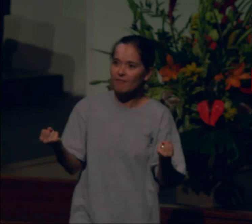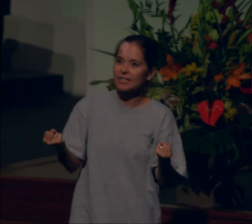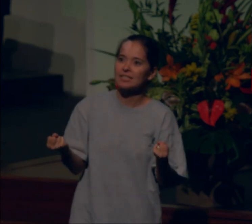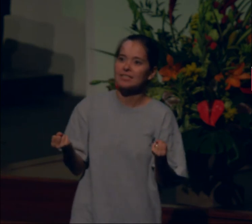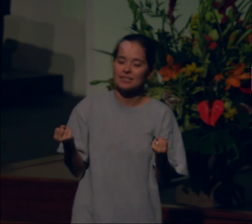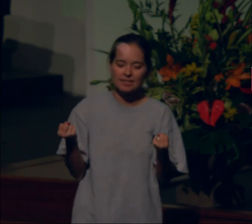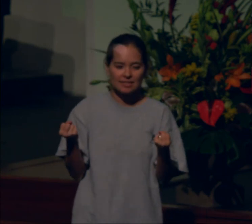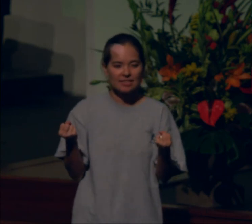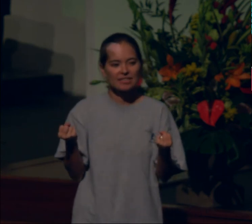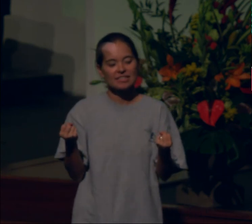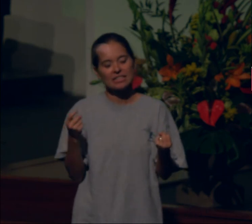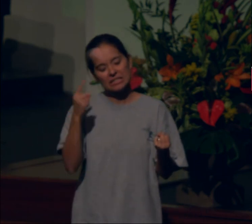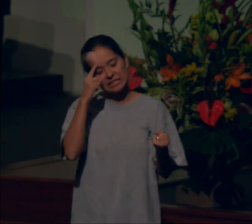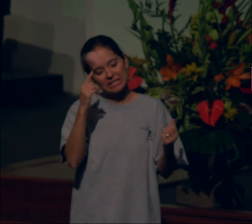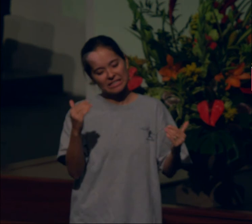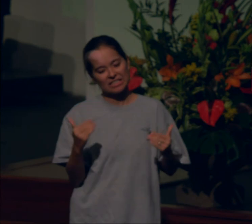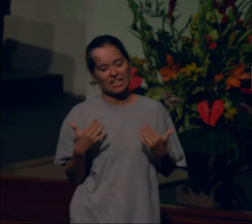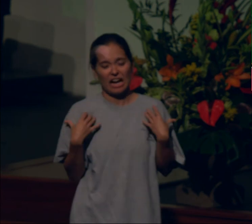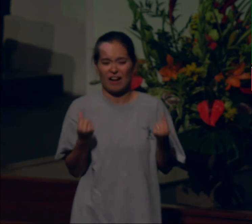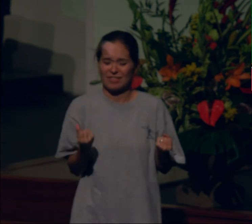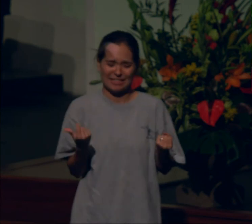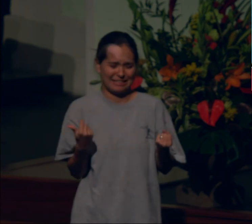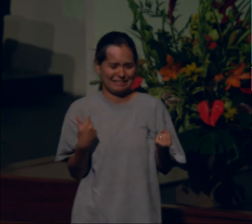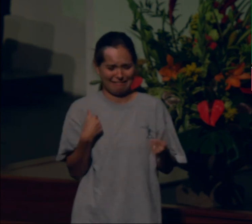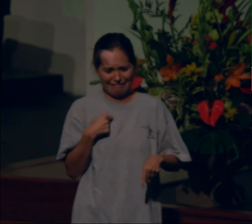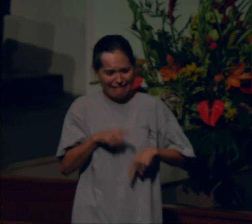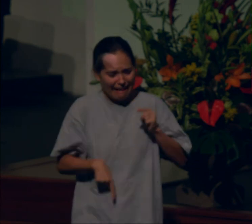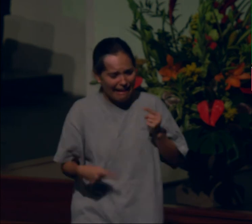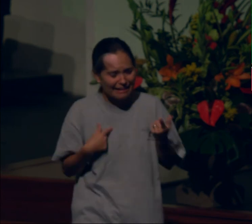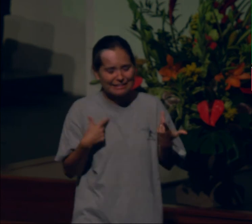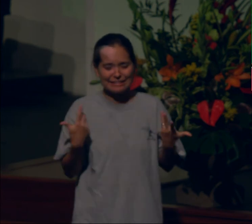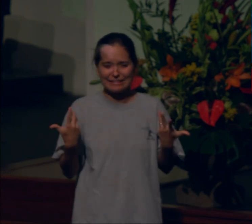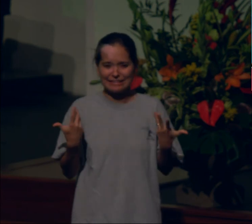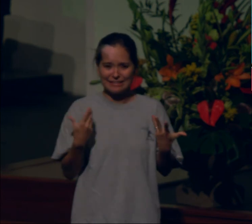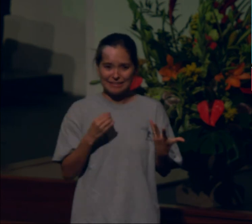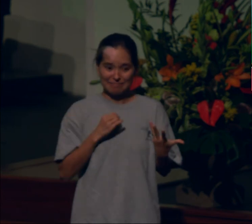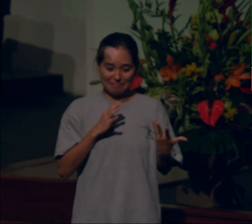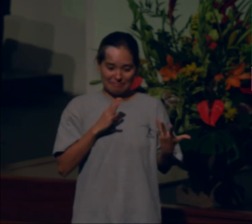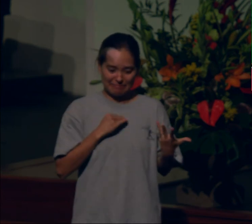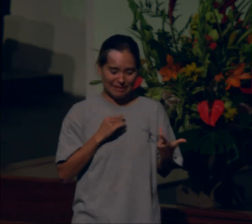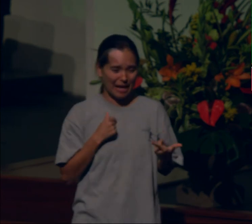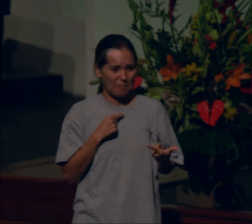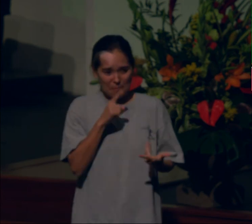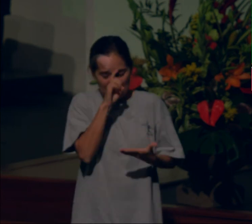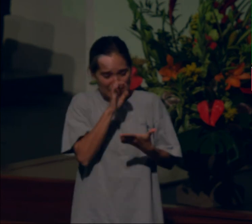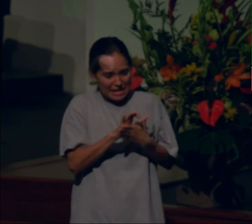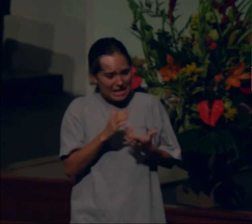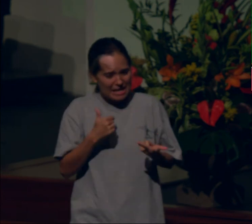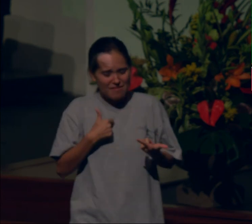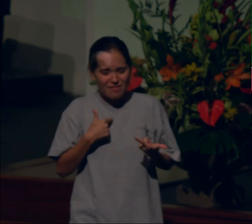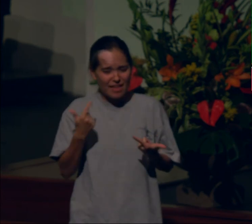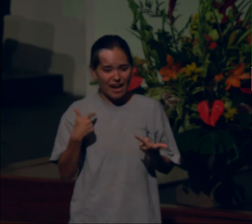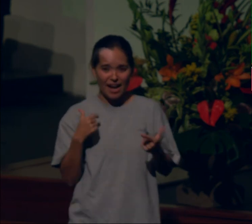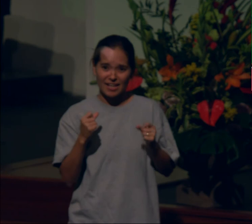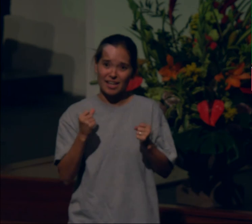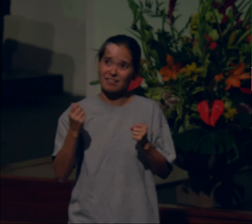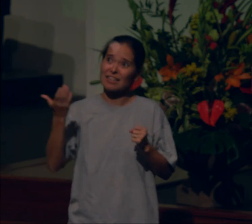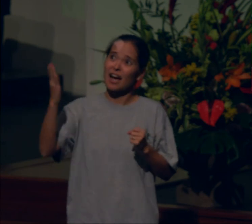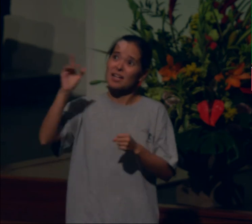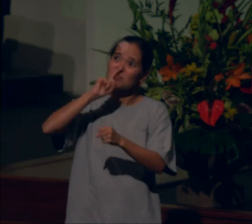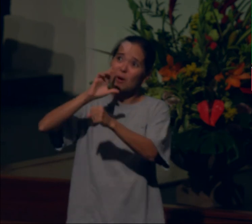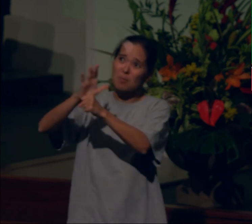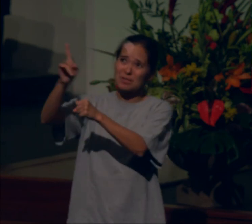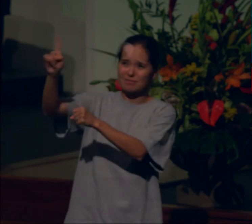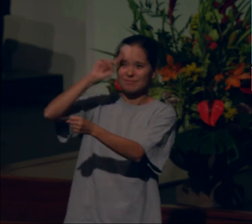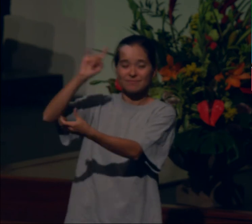causes people to settle. Confidence in what? Confidence in yourself. You just don't believe that maybe you can receive what God promised.